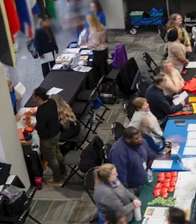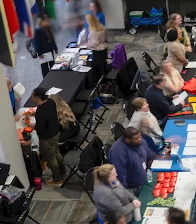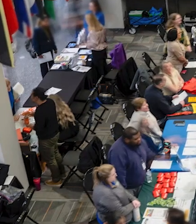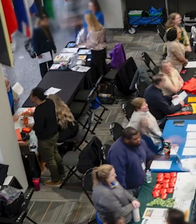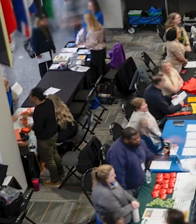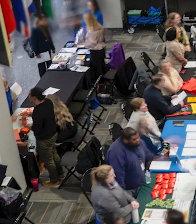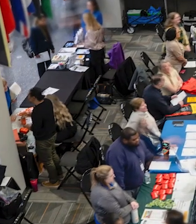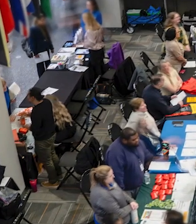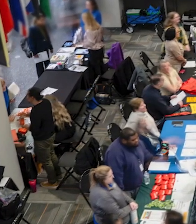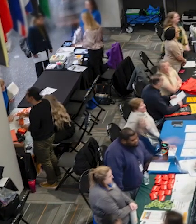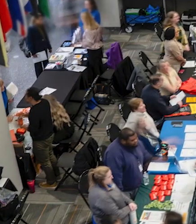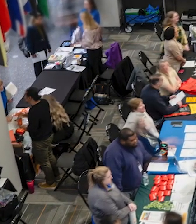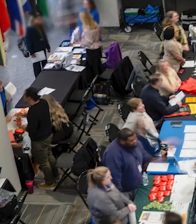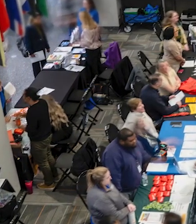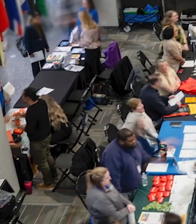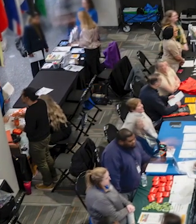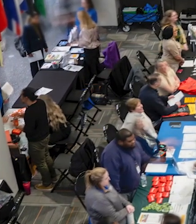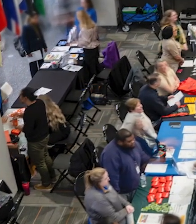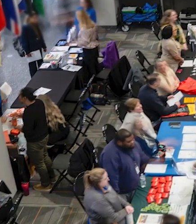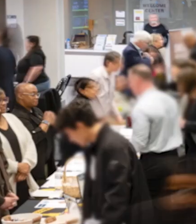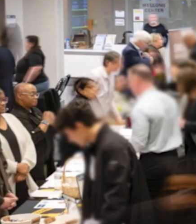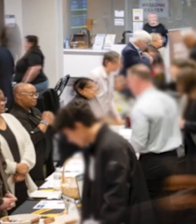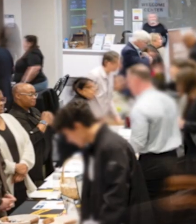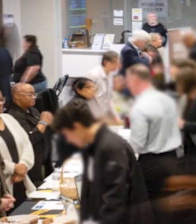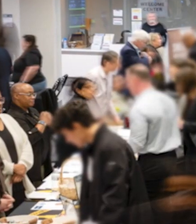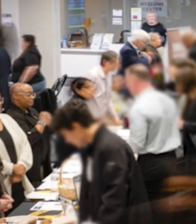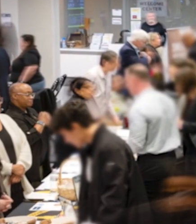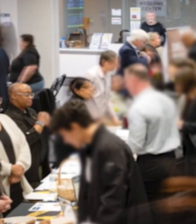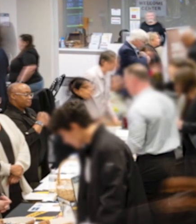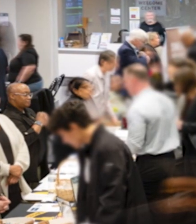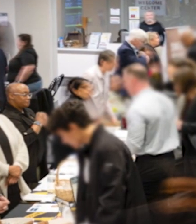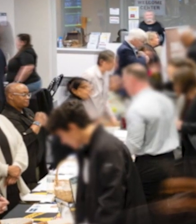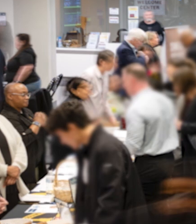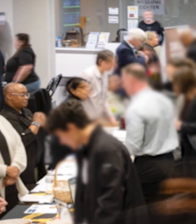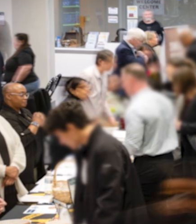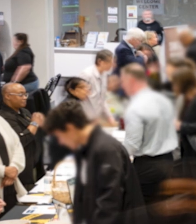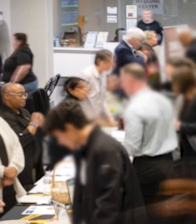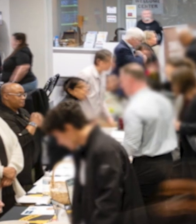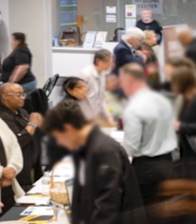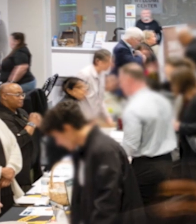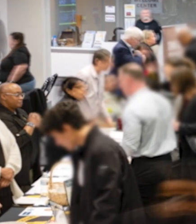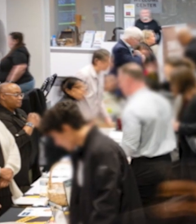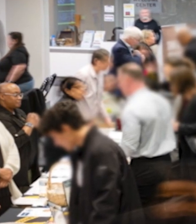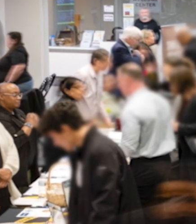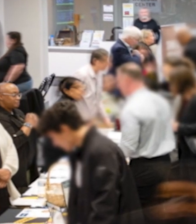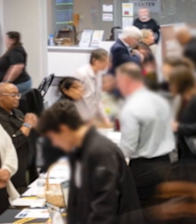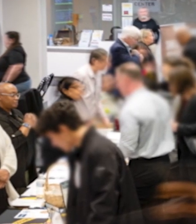to connect people with jobs, so bringing together more than 50 employers and resources, nearly